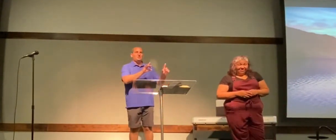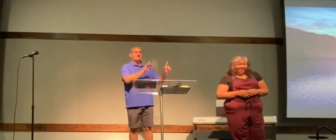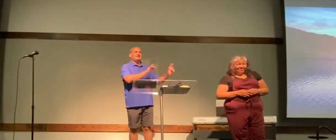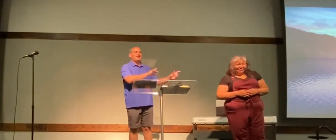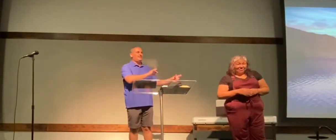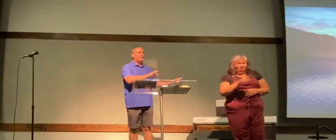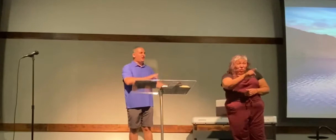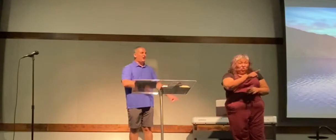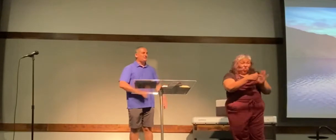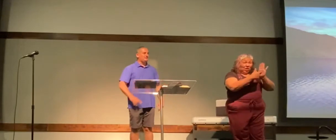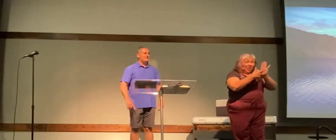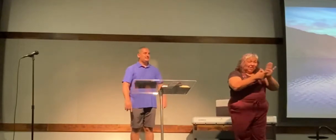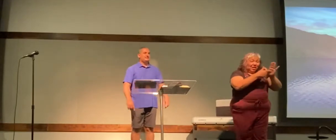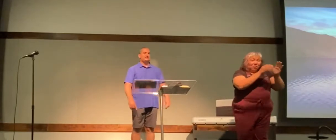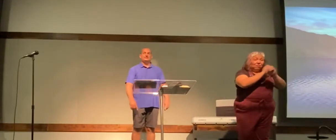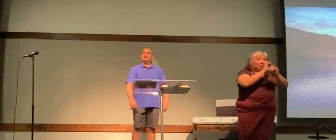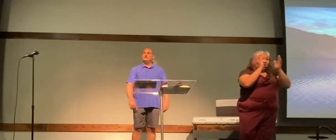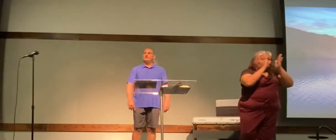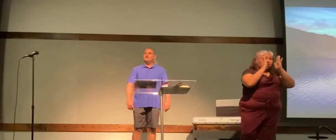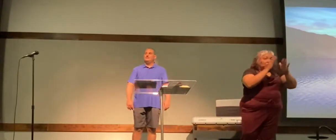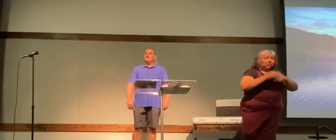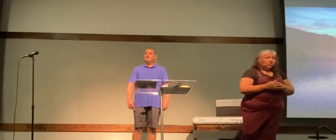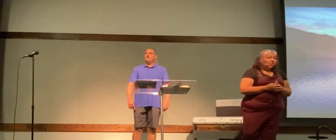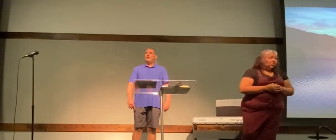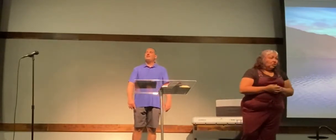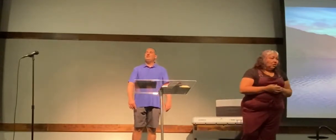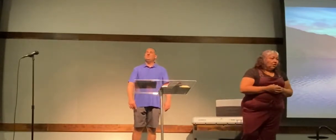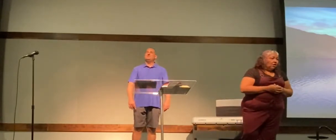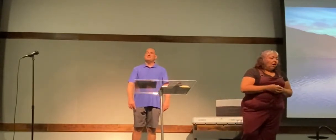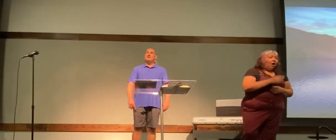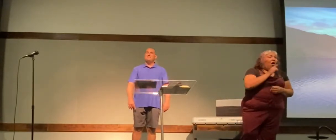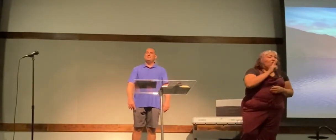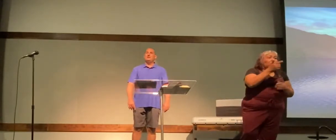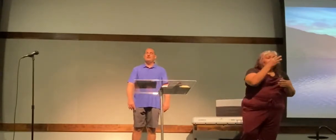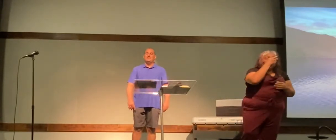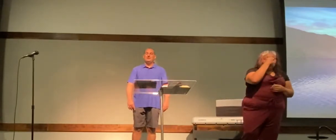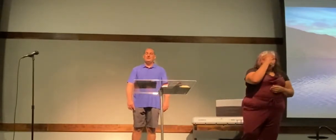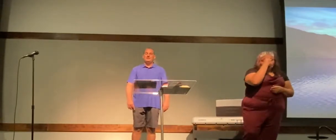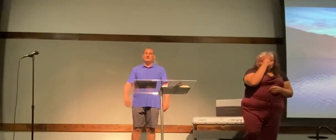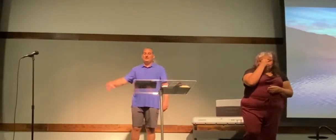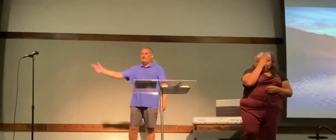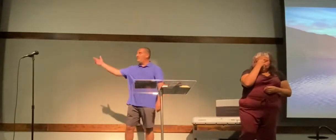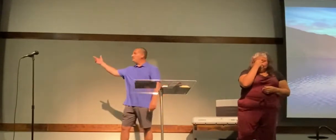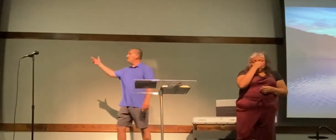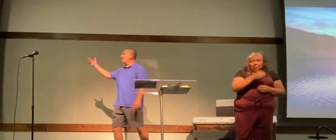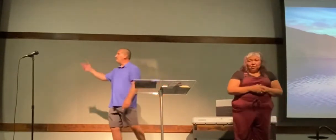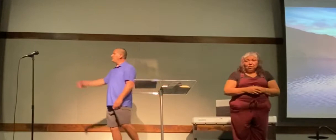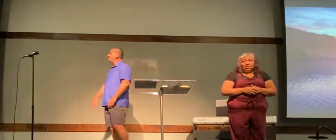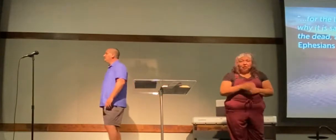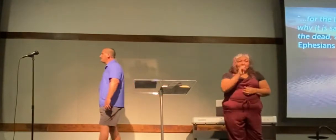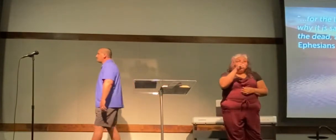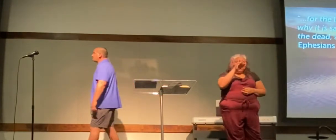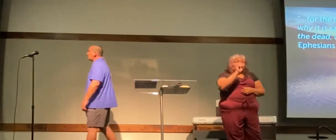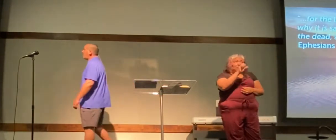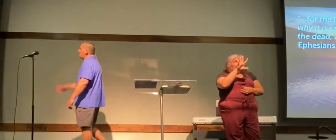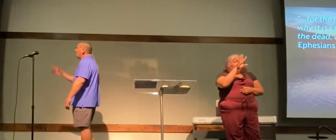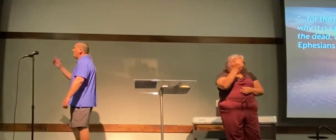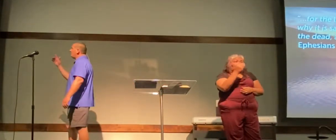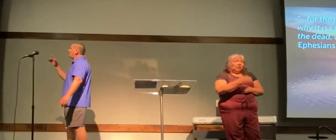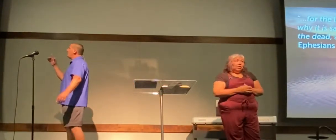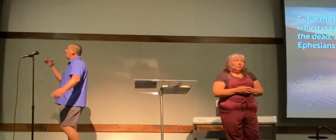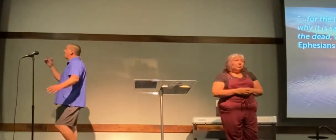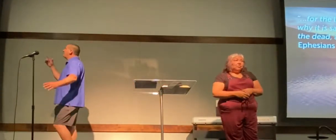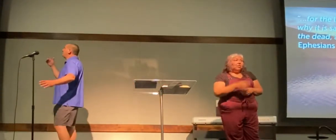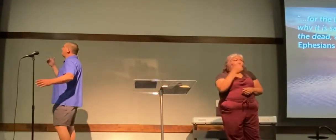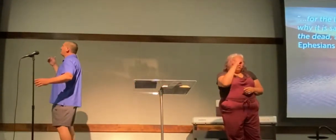Are you in a state of unconsciousness? Are you asleep? Ephesians 5:14.